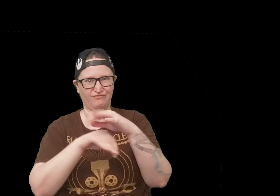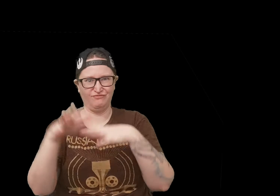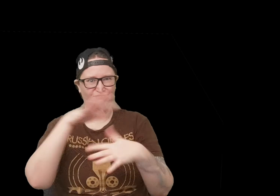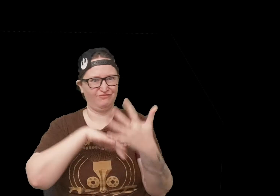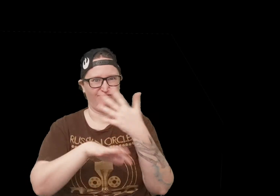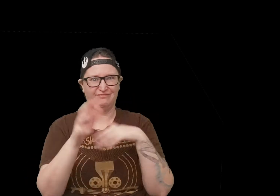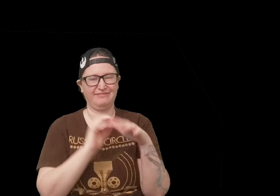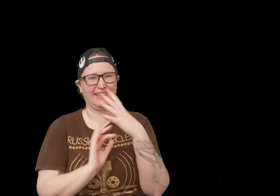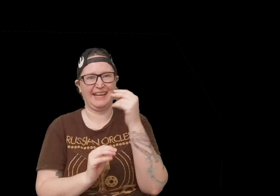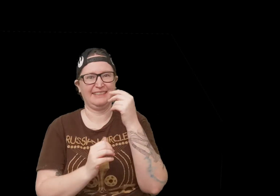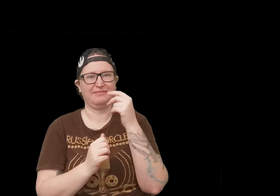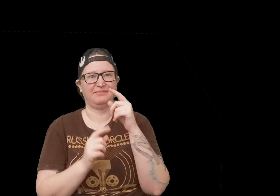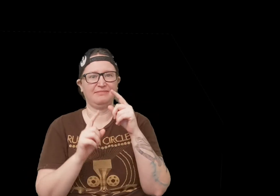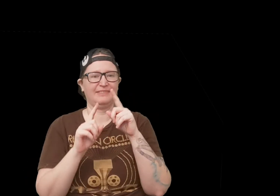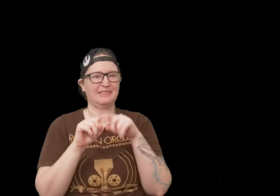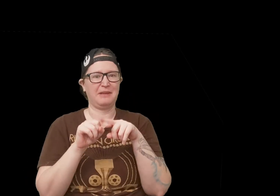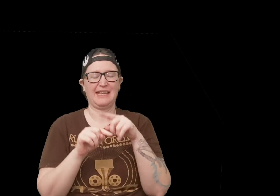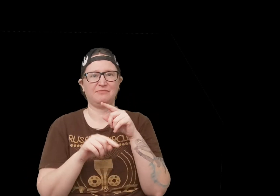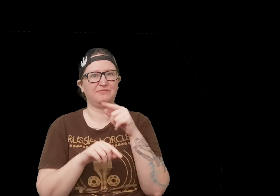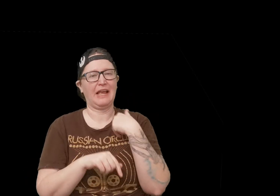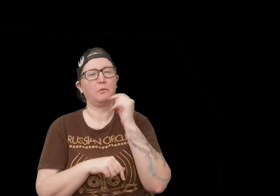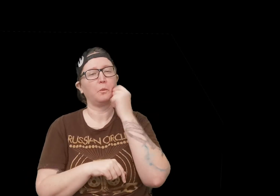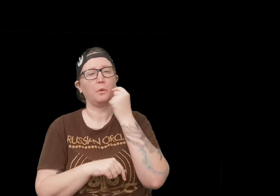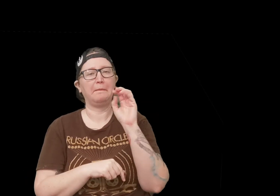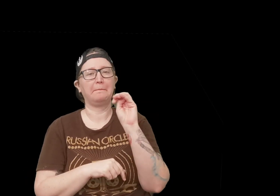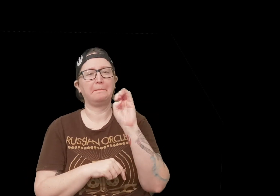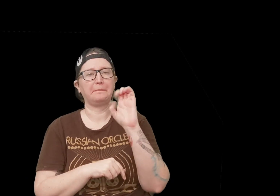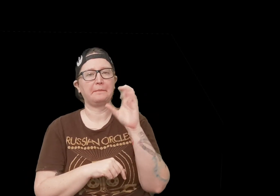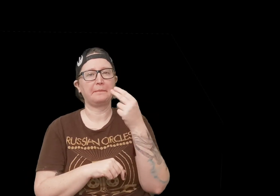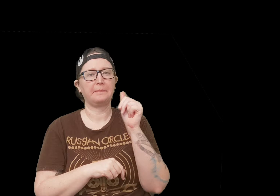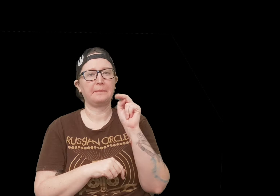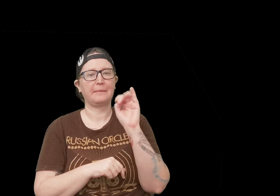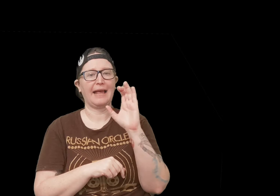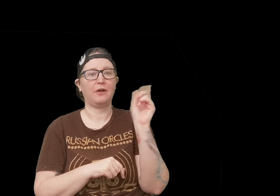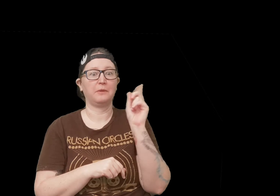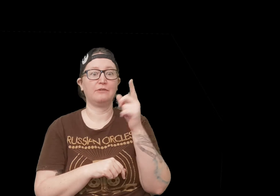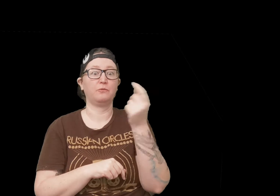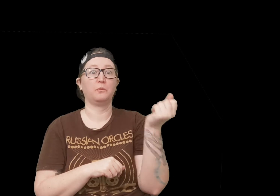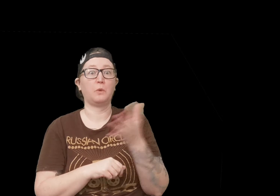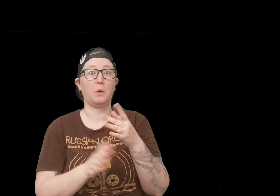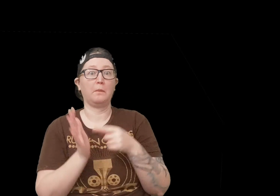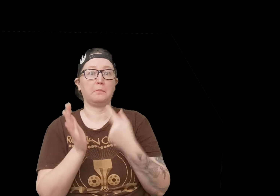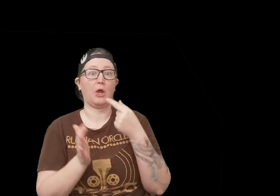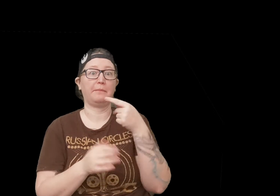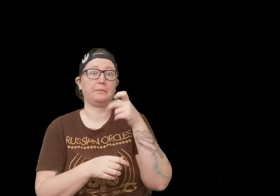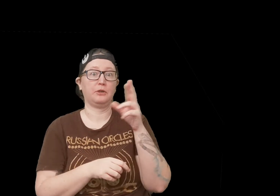of a bunch of different strange rooms. And it has a really cool part of the mechanics where you